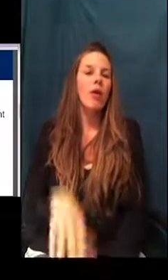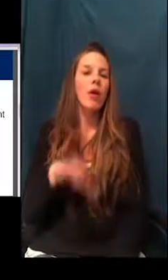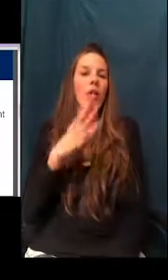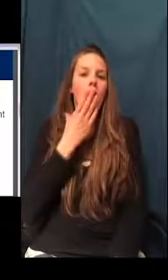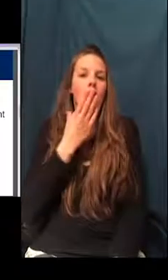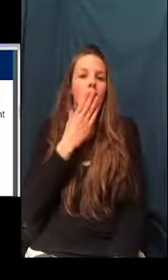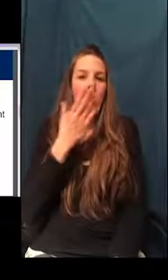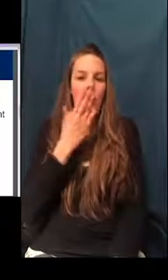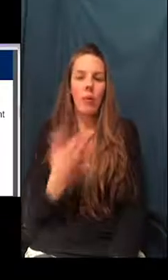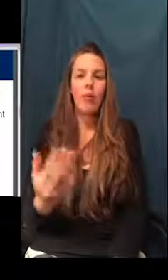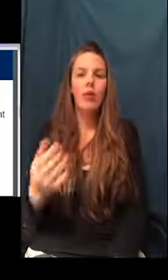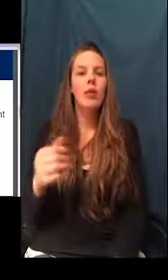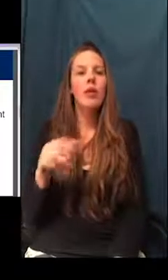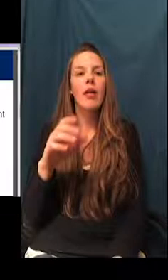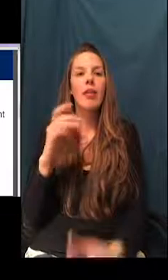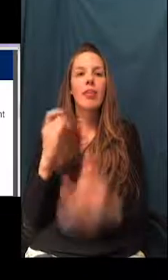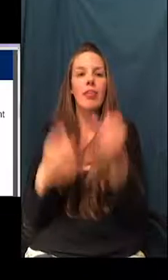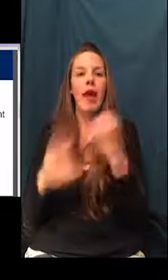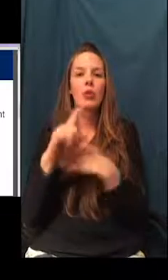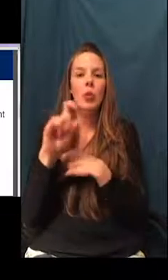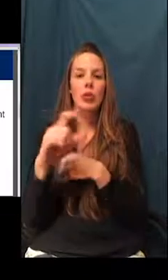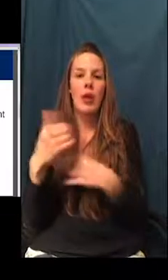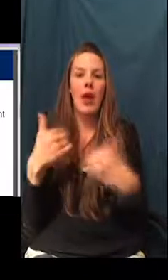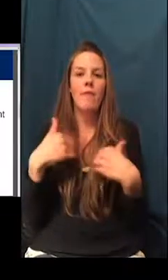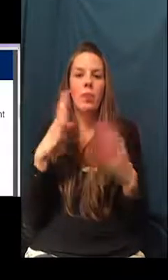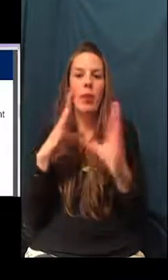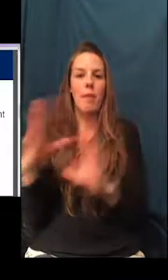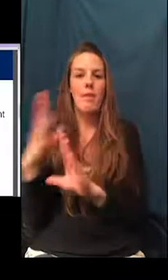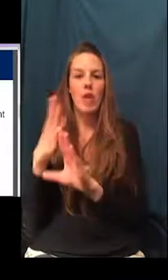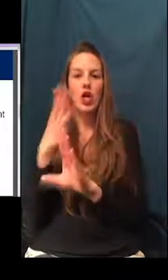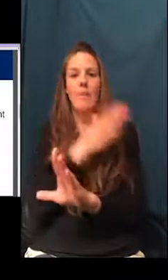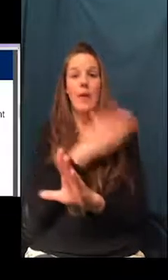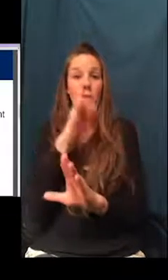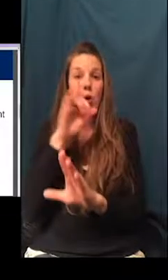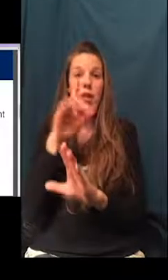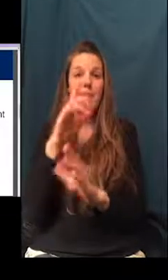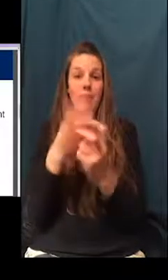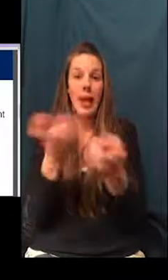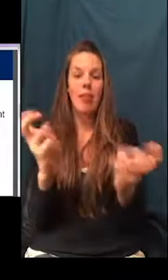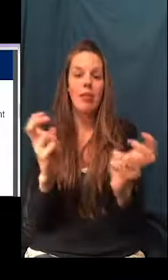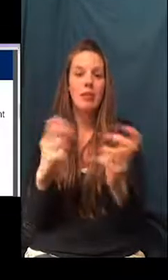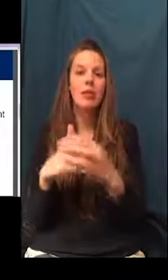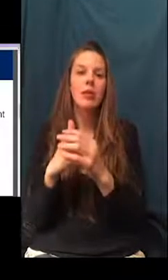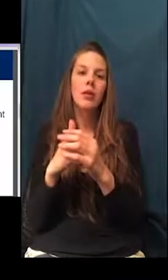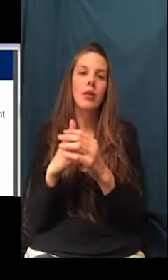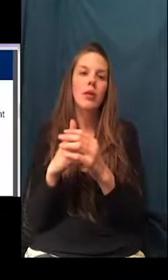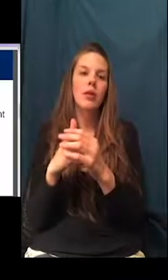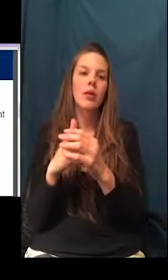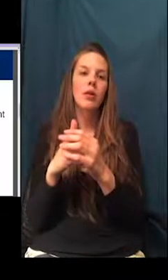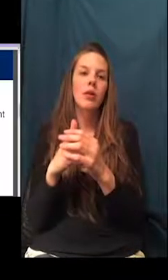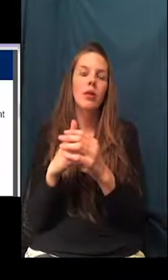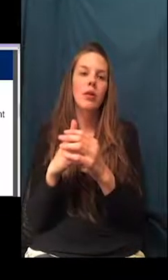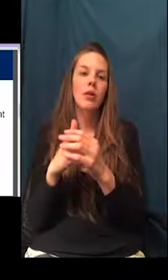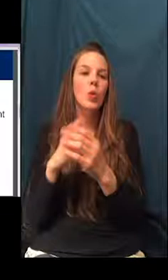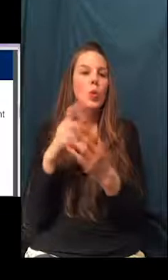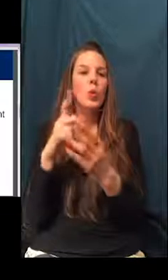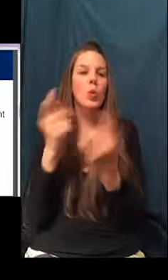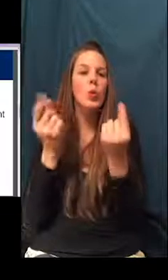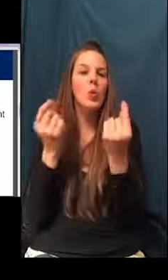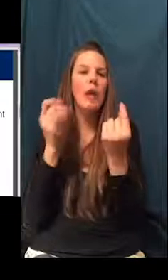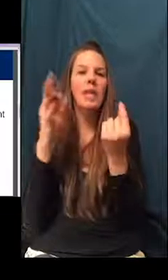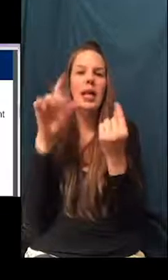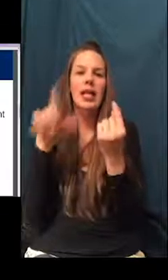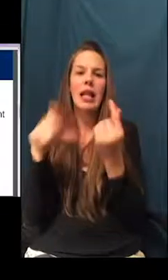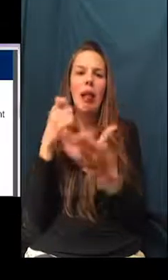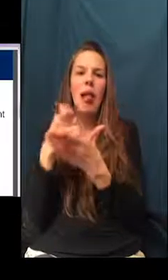Good. The last question that we had prepared in advance for our panelists was, what should I do if I